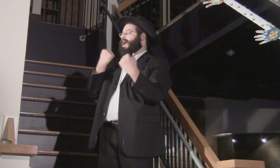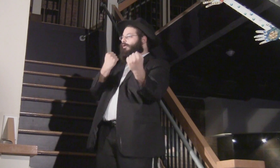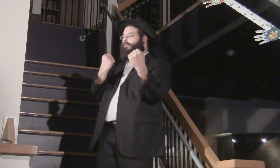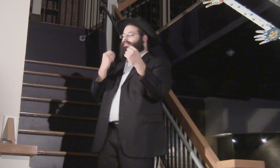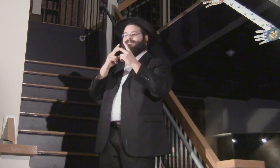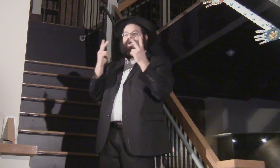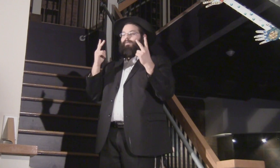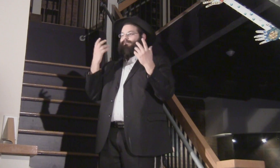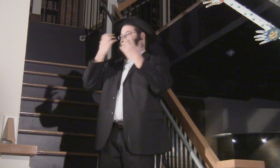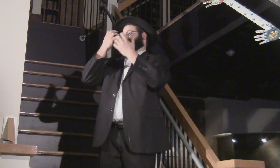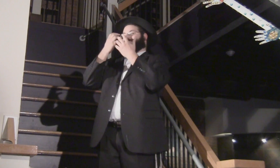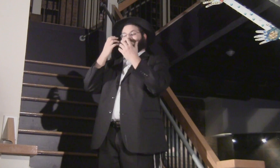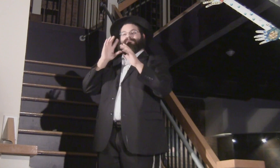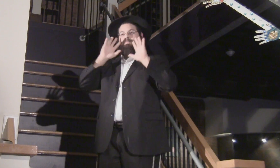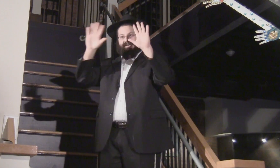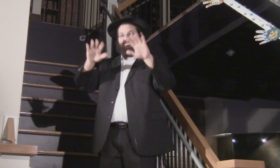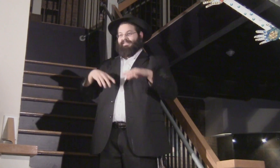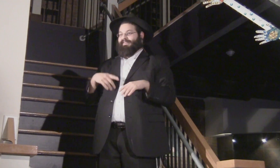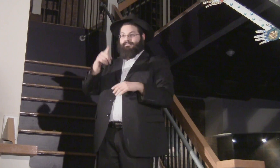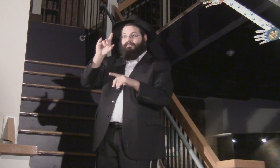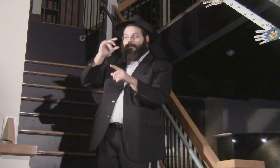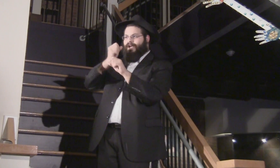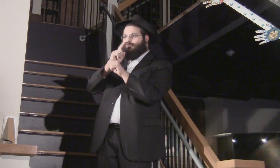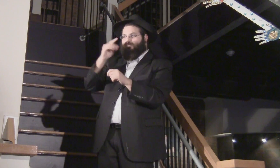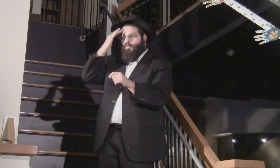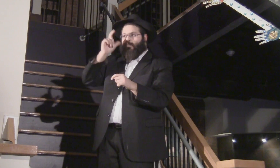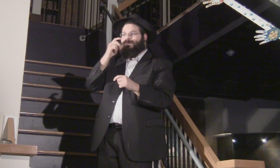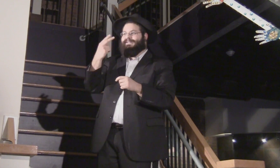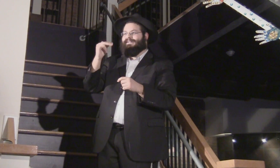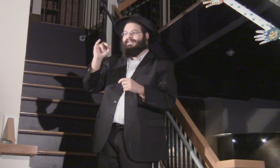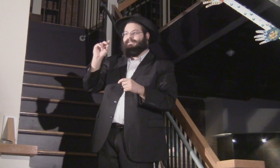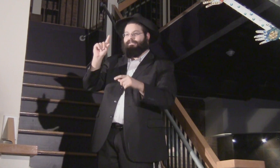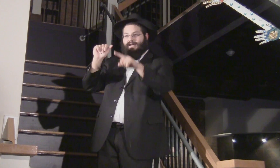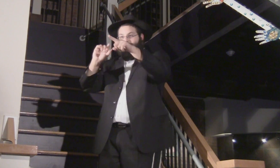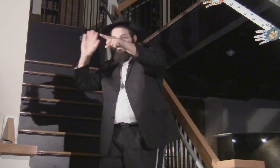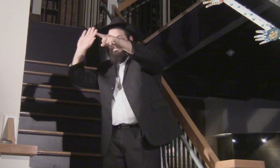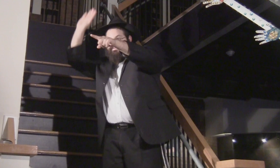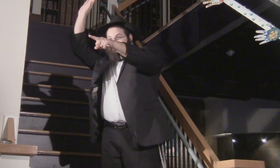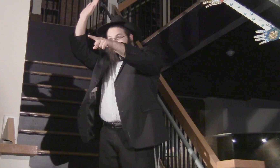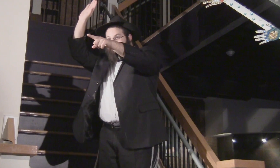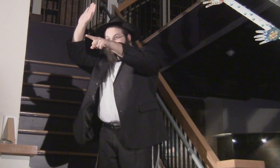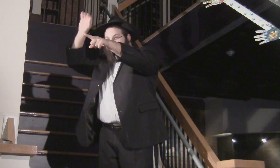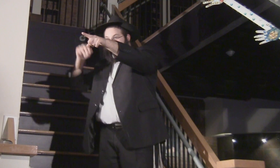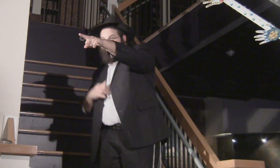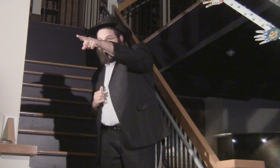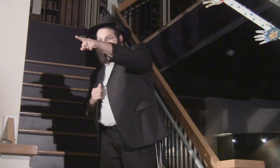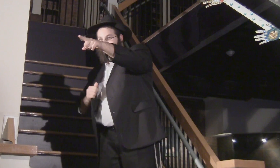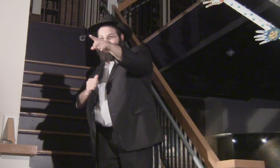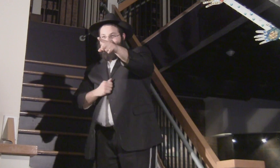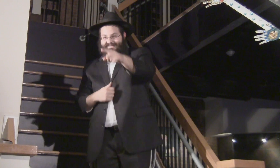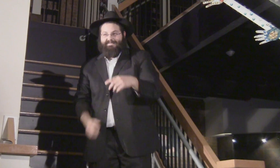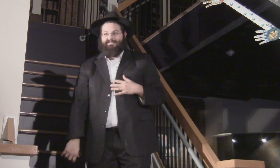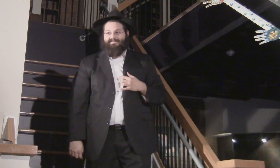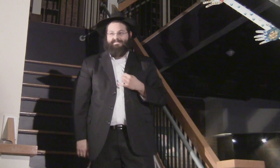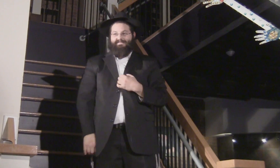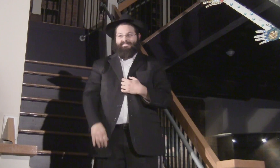themes. It's very powerful, just really wow. So please go ahead and go back there and see. Hinda, where are you? Right there? Right